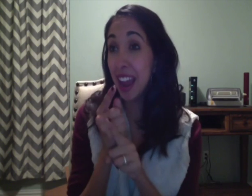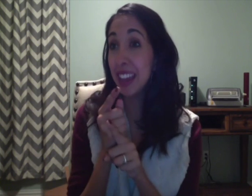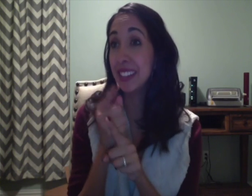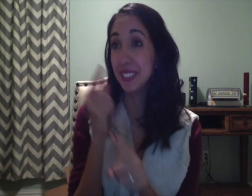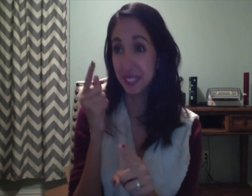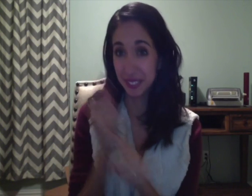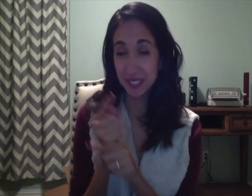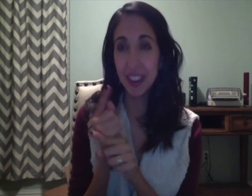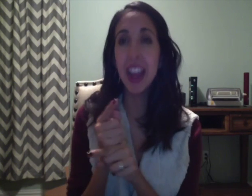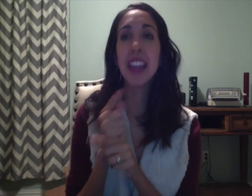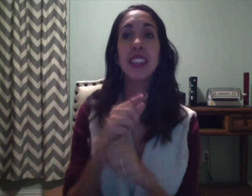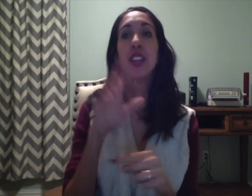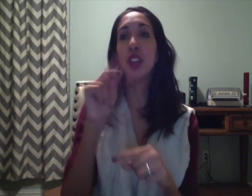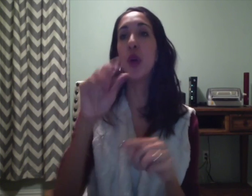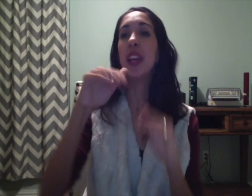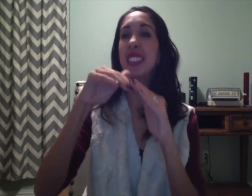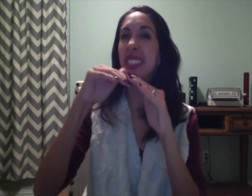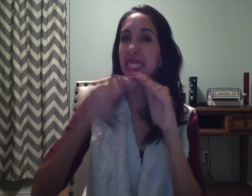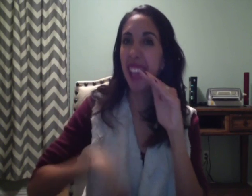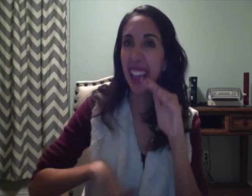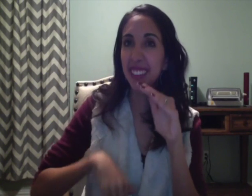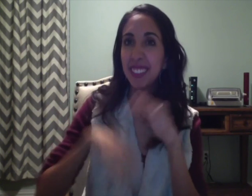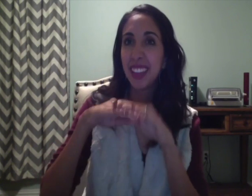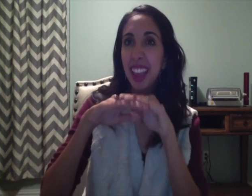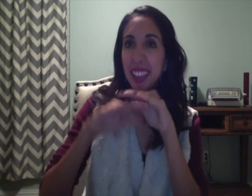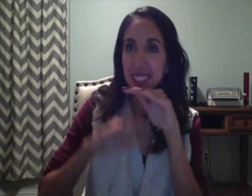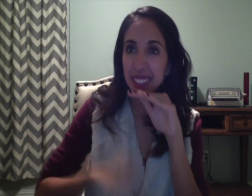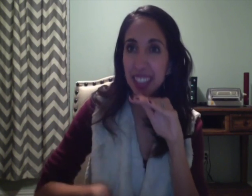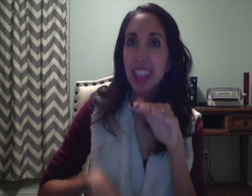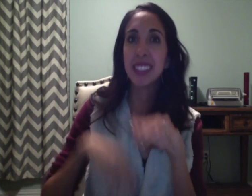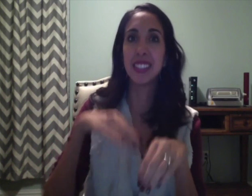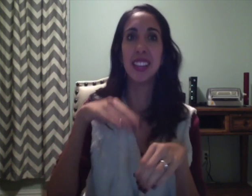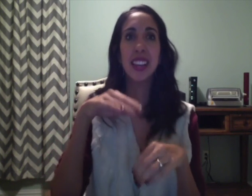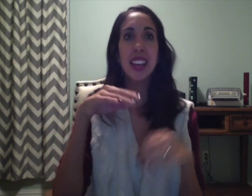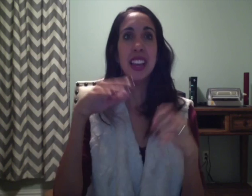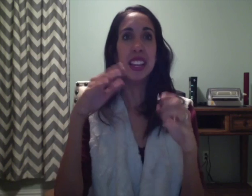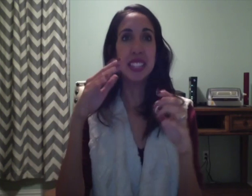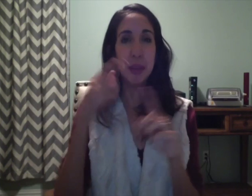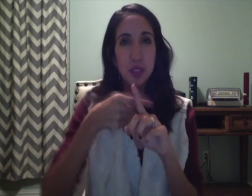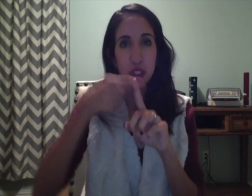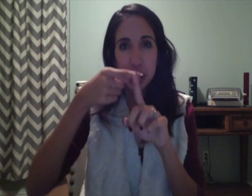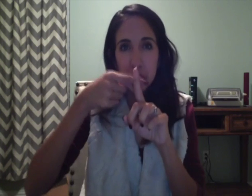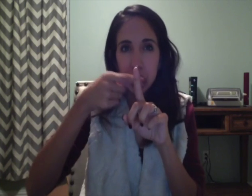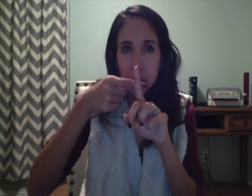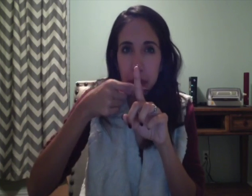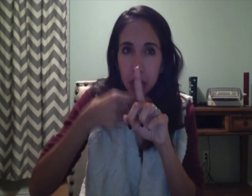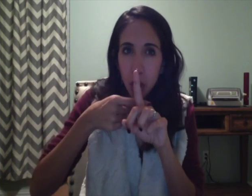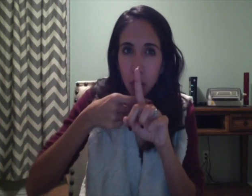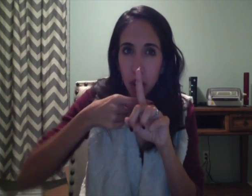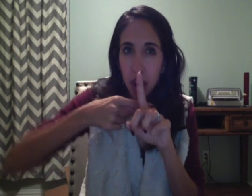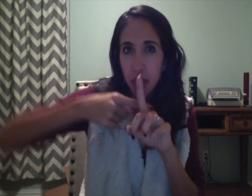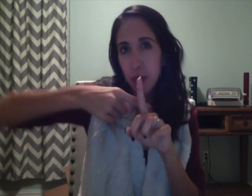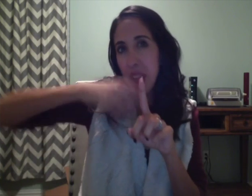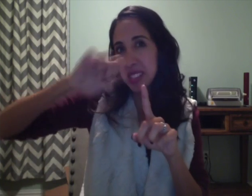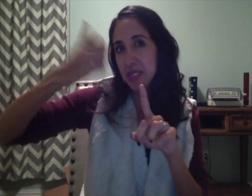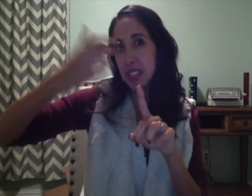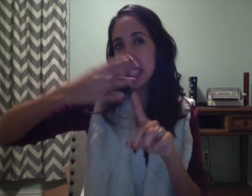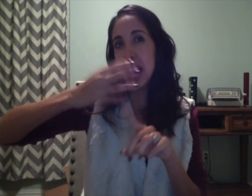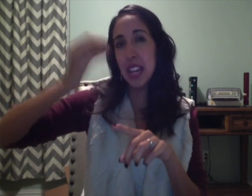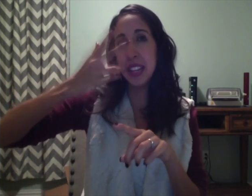Right. No, it's less. It's less temperature. It's a little bit lower. The rest of the sun